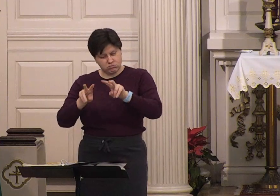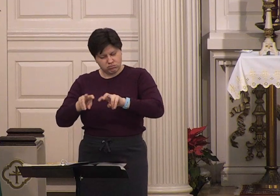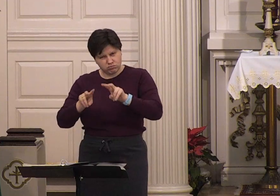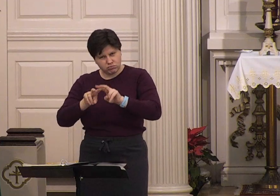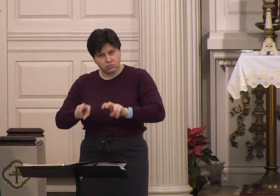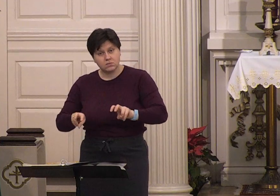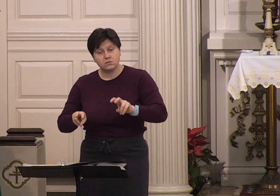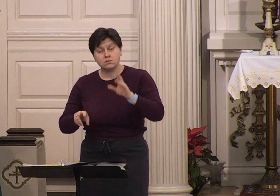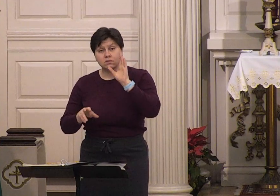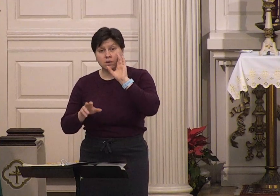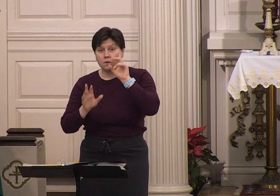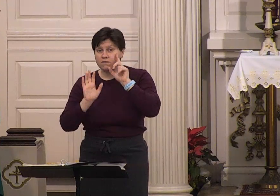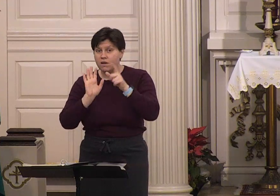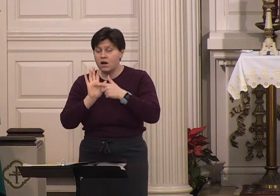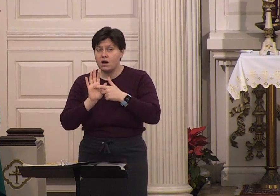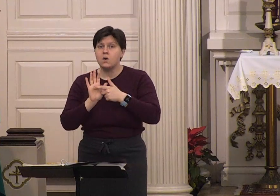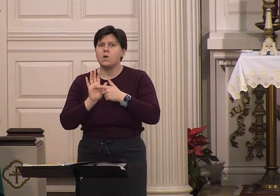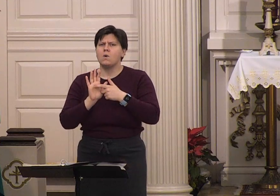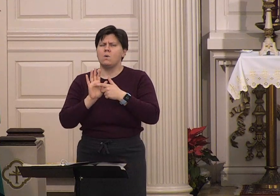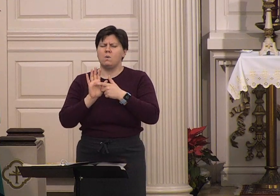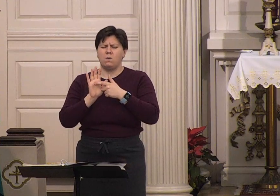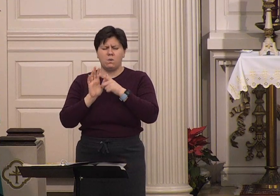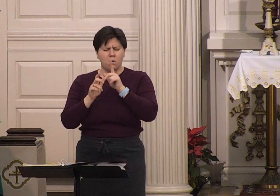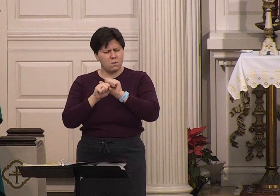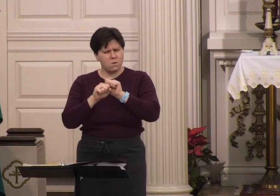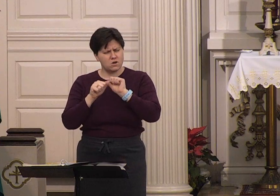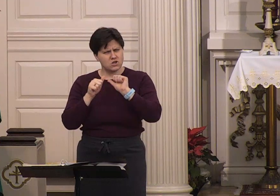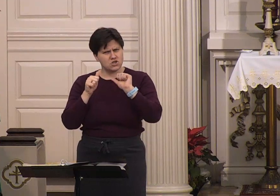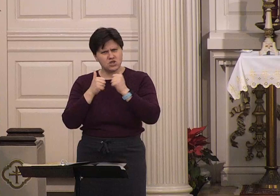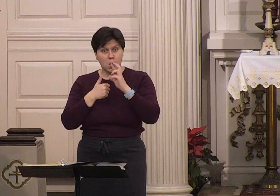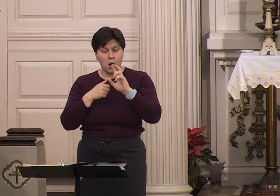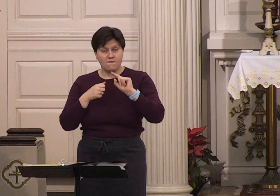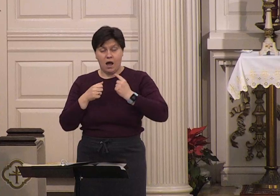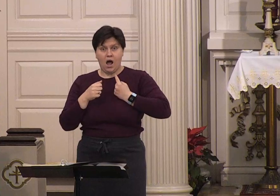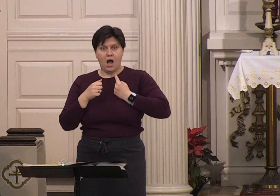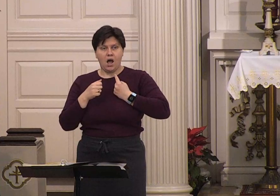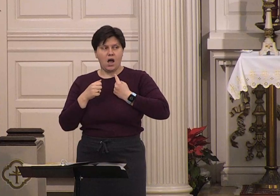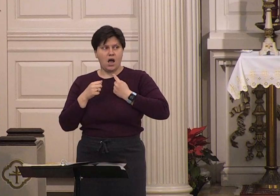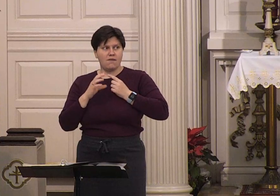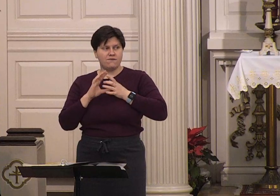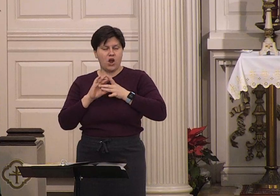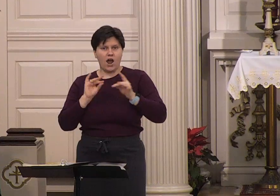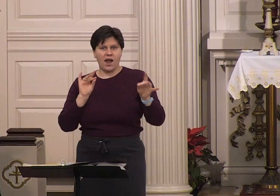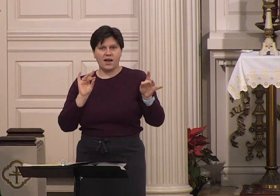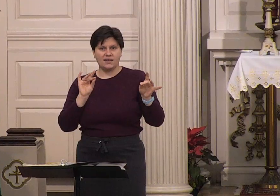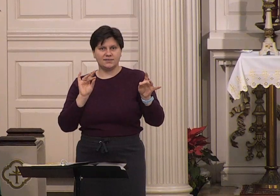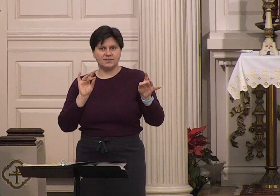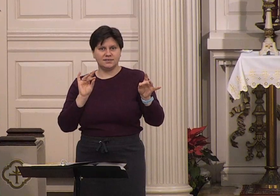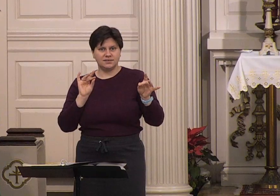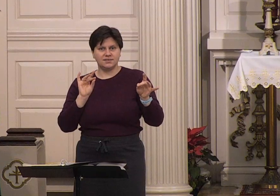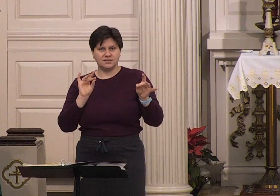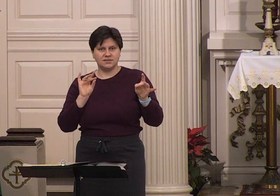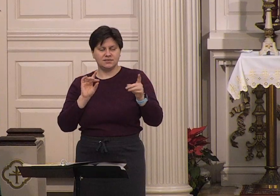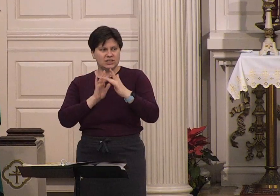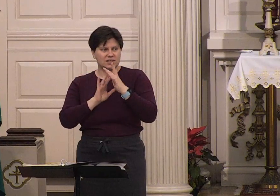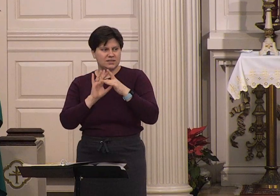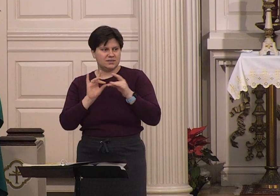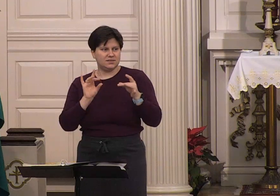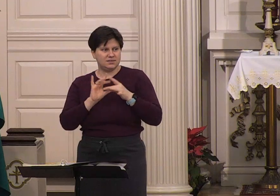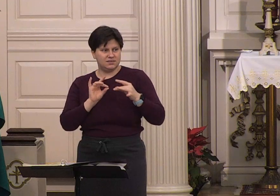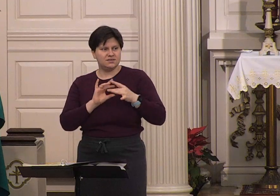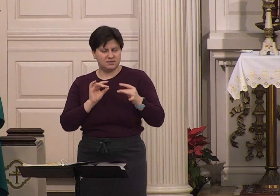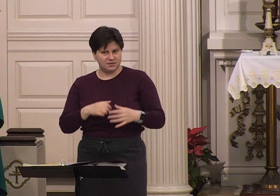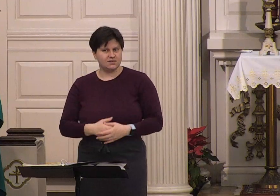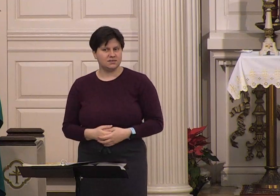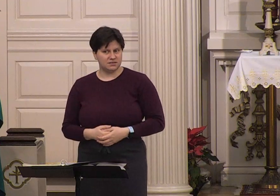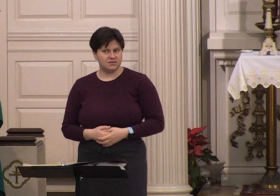are amongst the most challenging or offensive phrases, words from the mouth of Jesus.